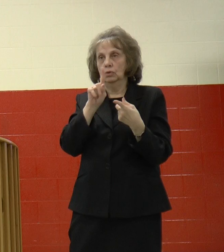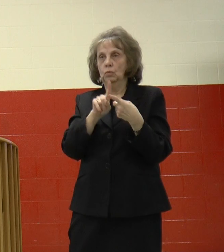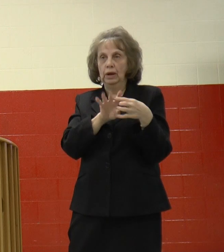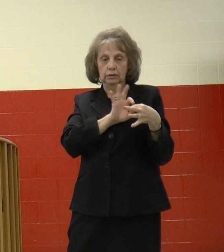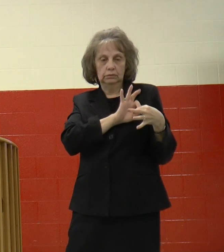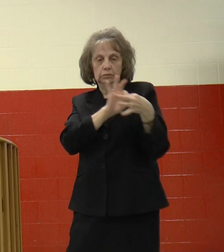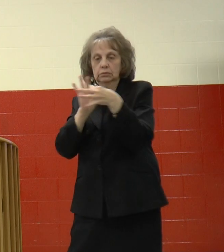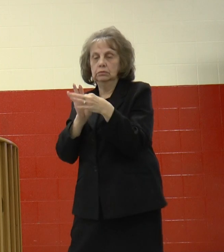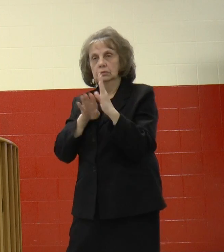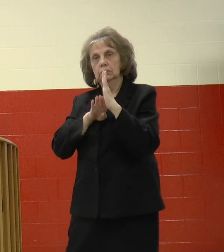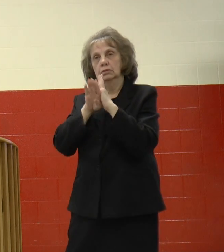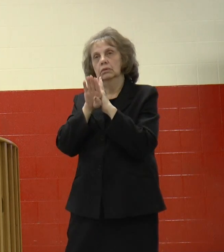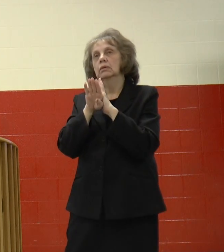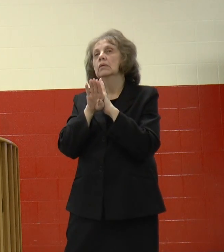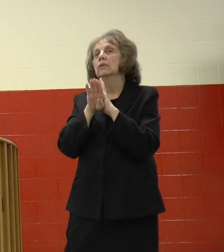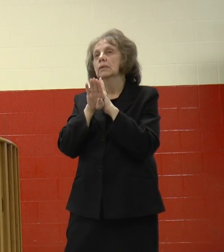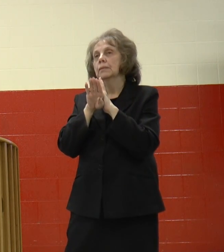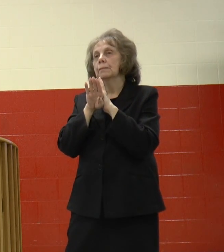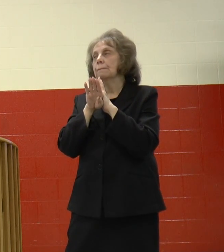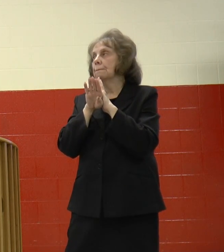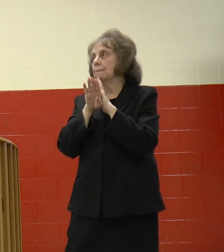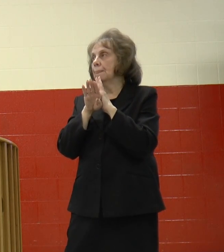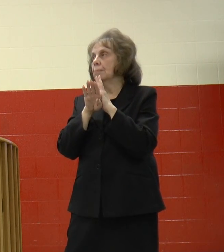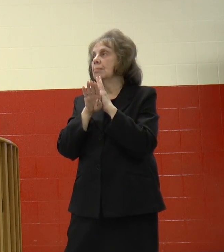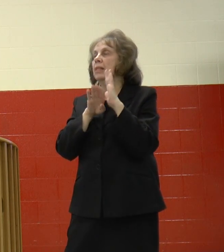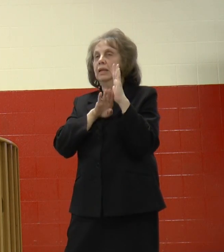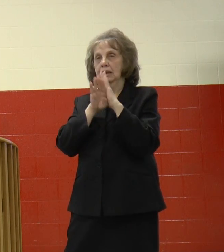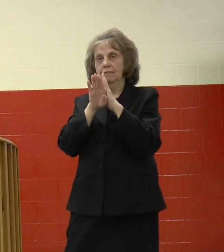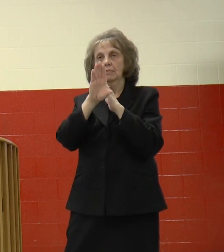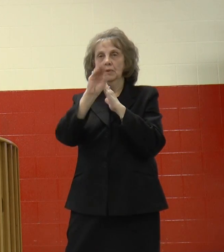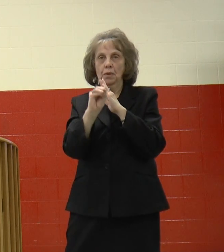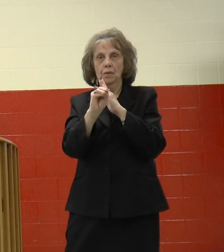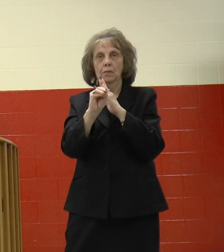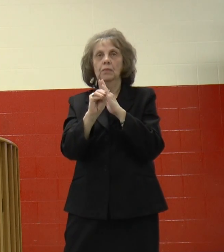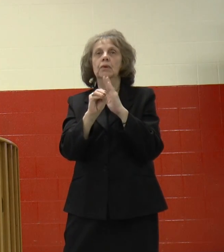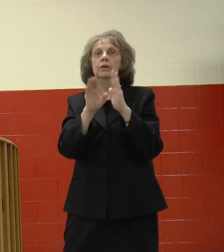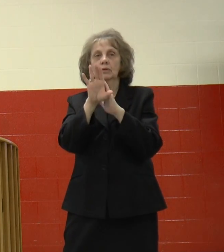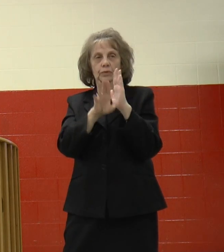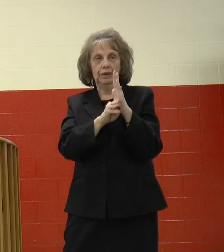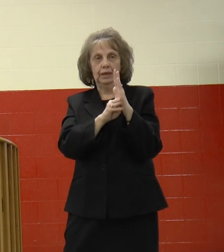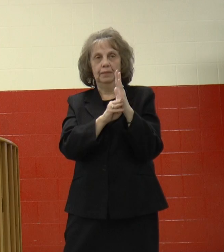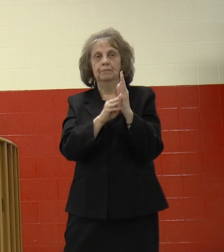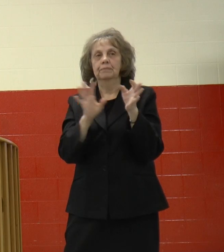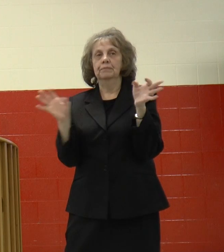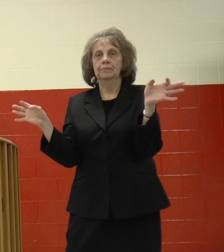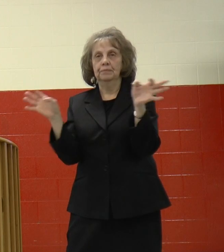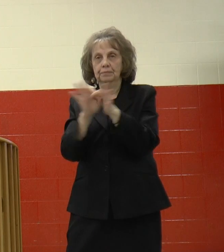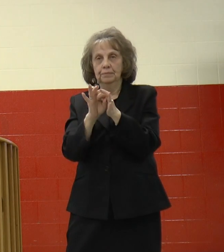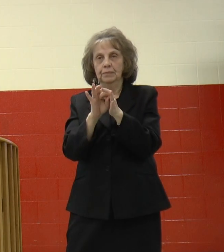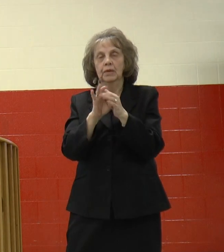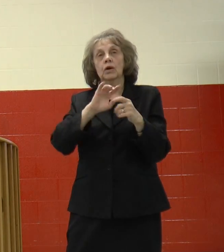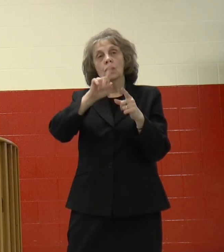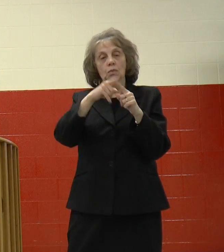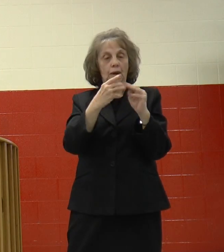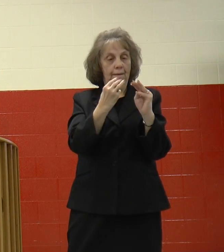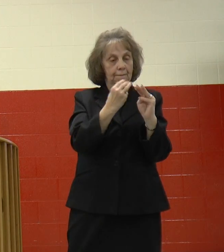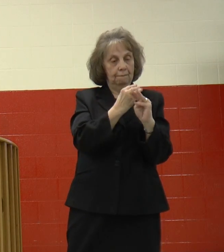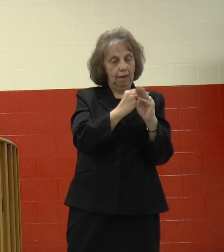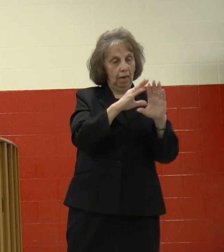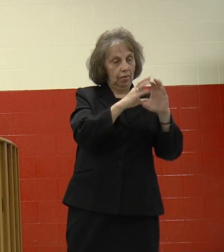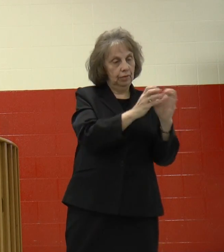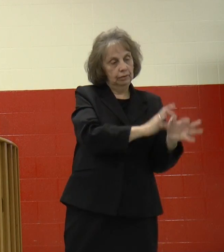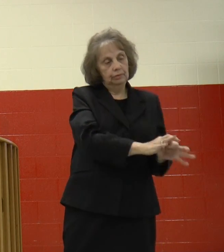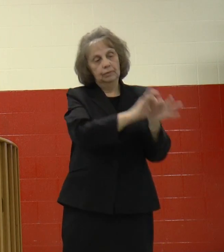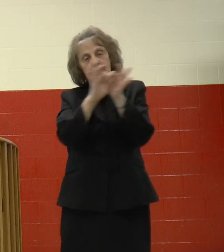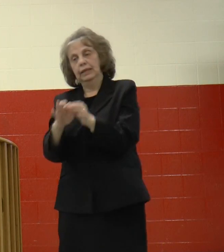it's developed with, when they develop co-curricular deliveries. For instance, when a math module